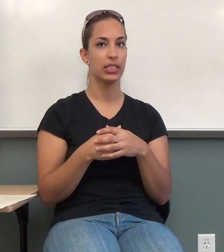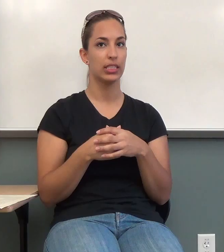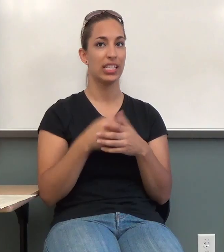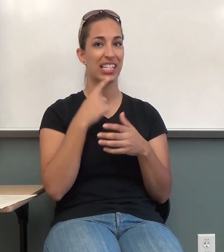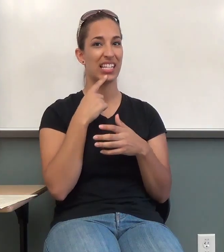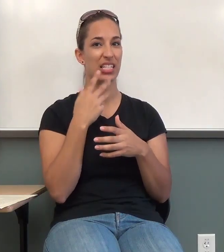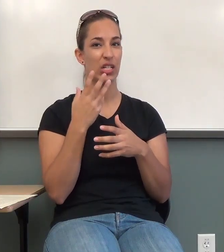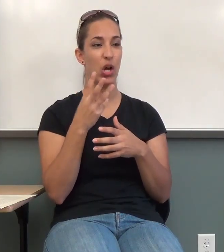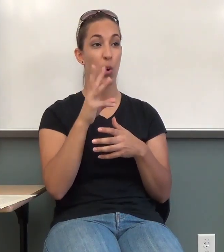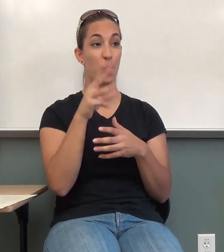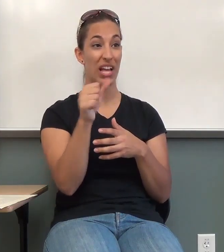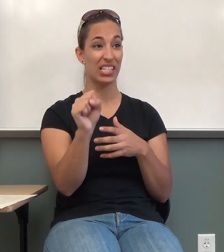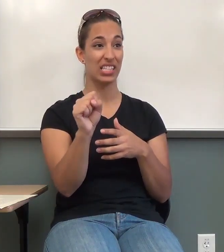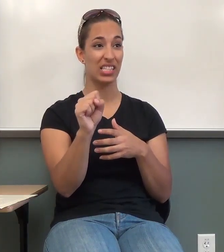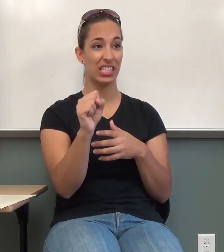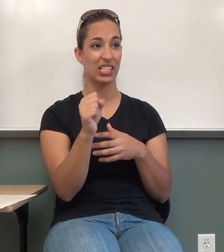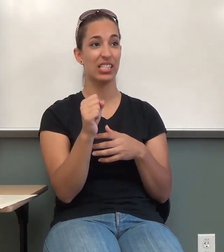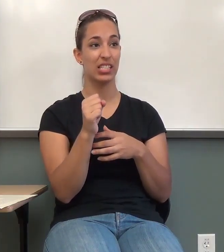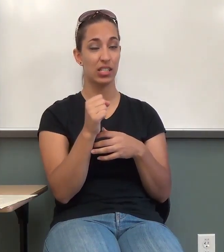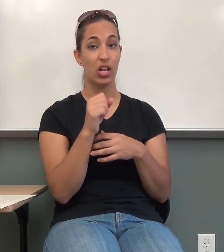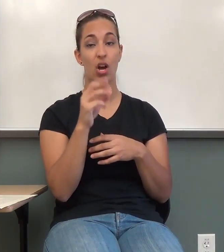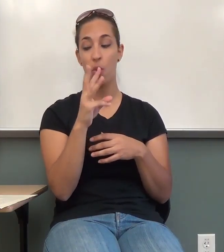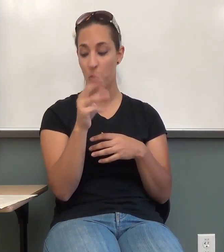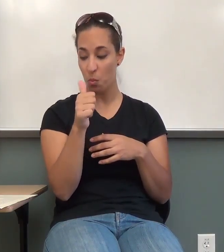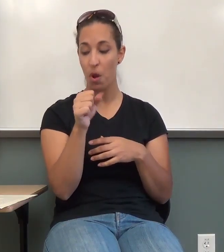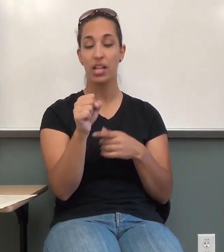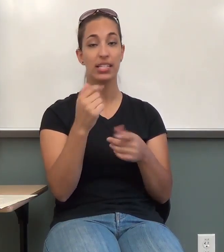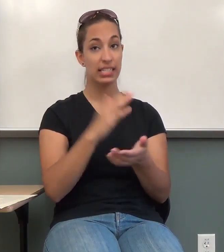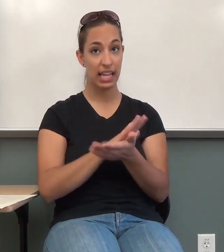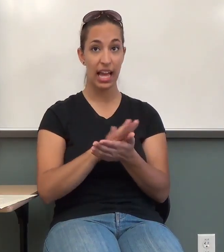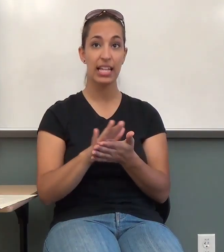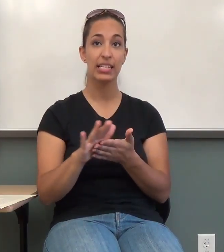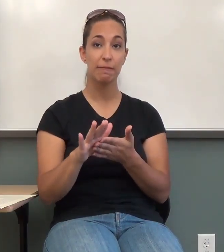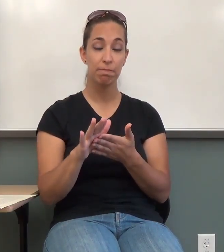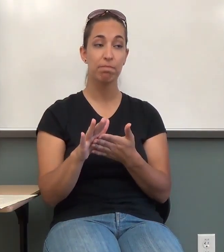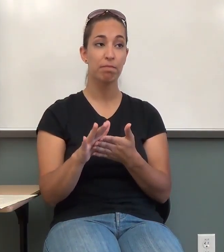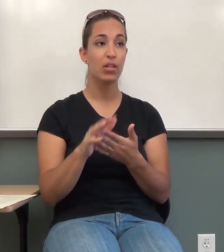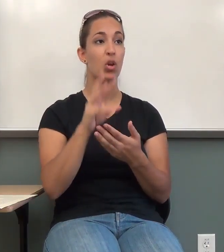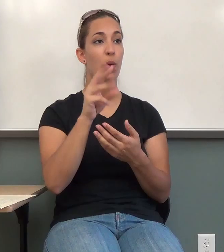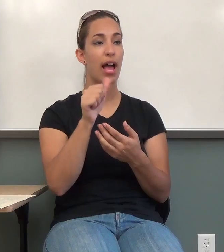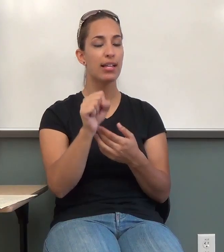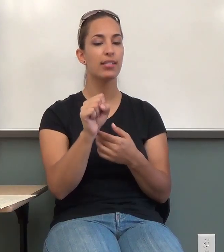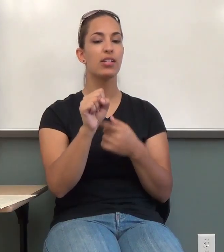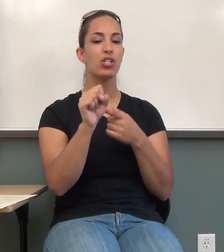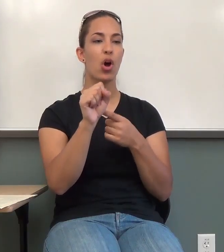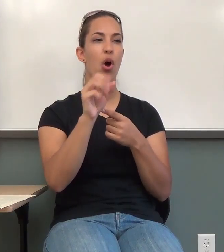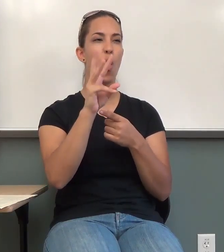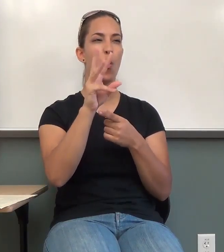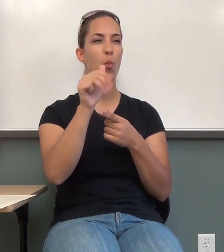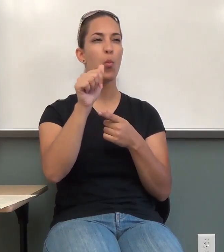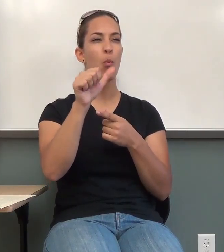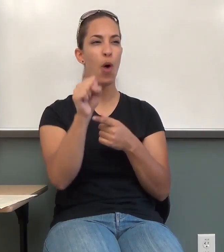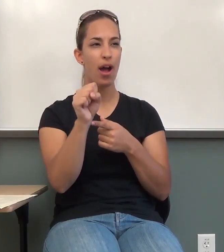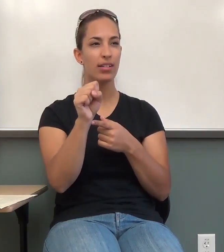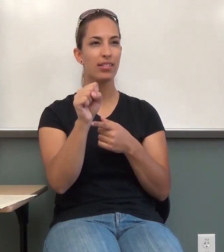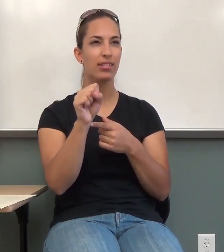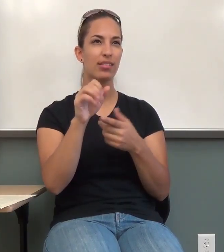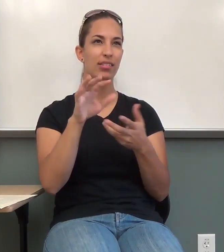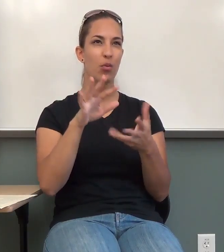Was. Was. Nicely done. Was. Let me think here. Was somewhat disturbing. Yeah. The